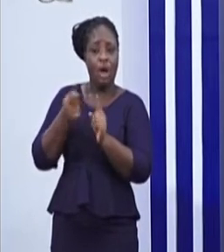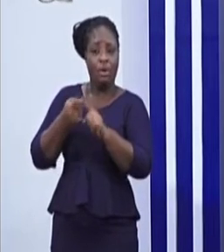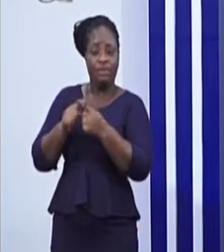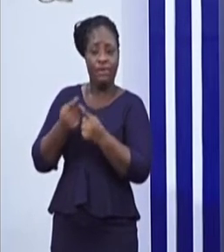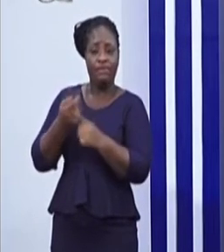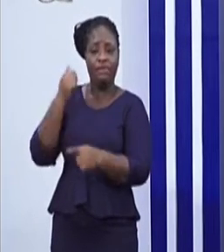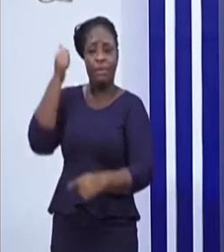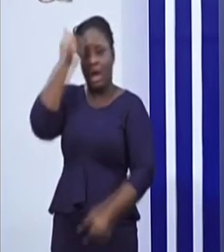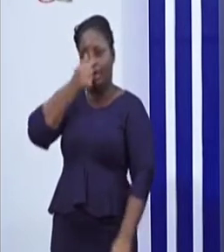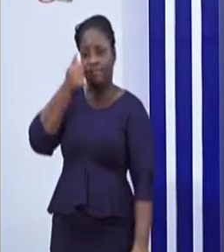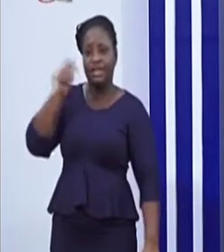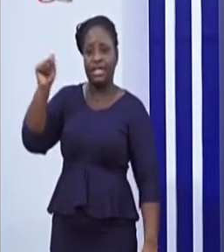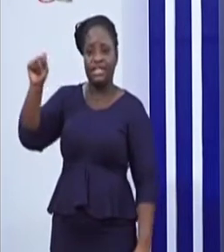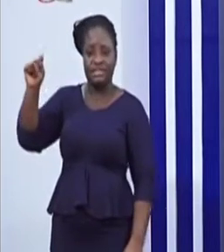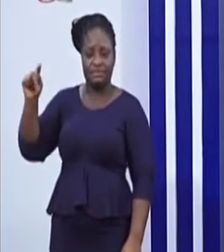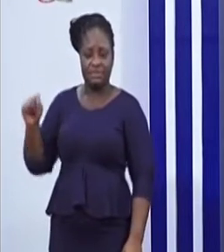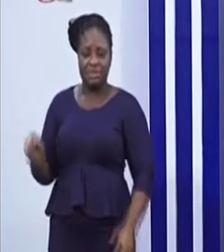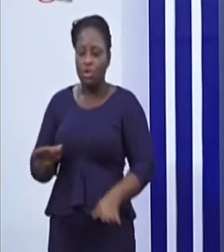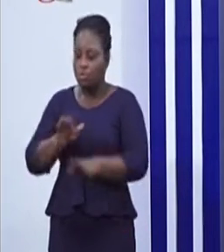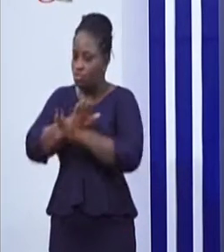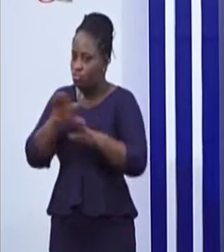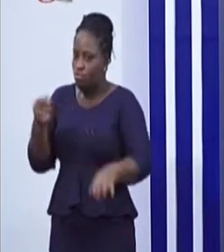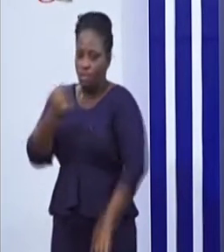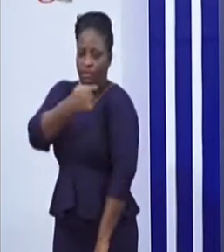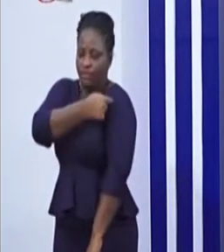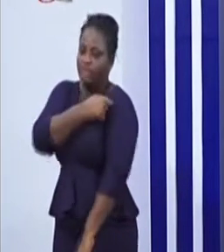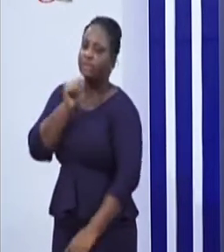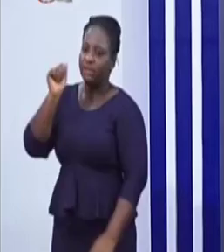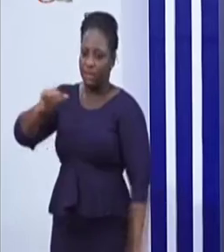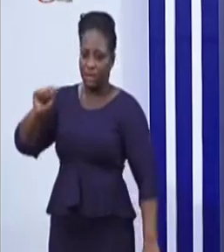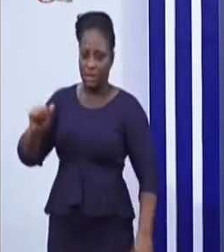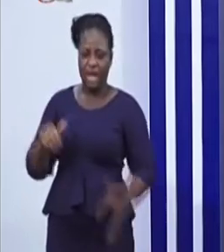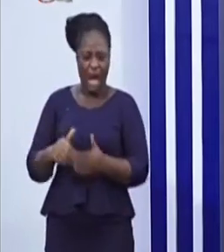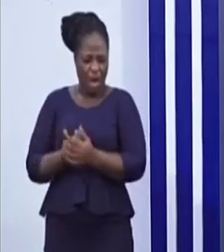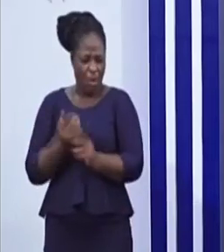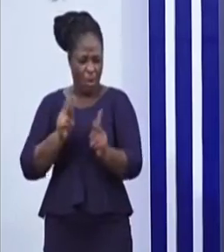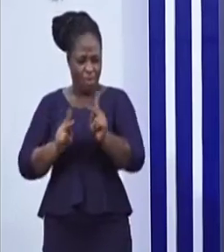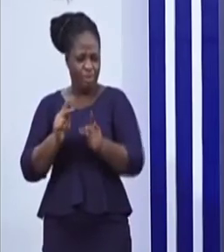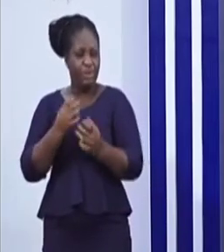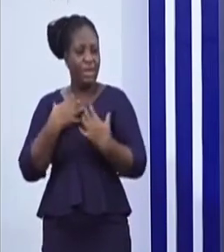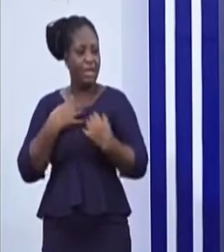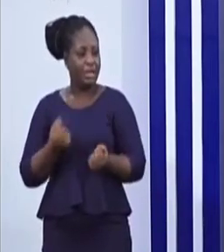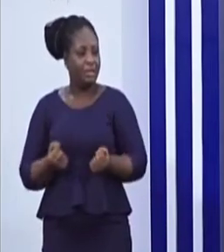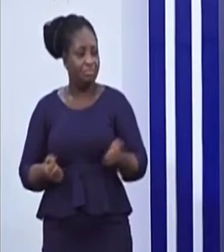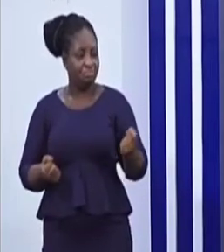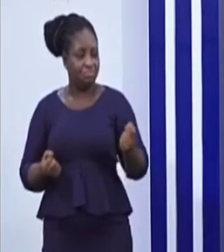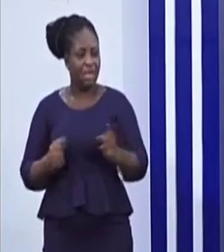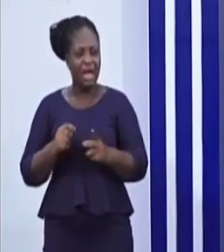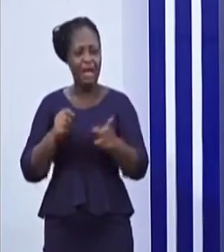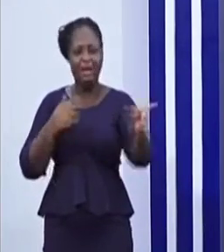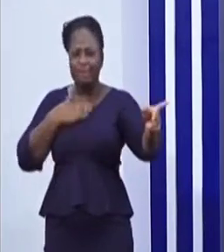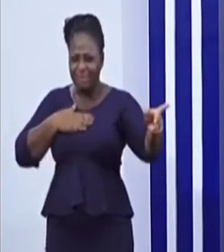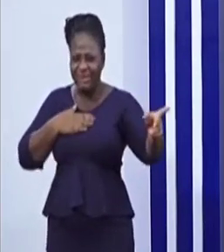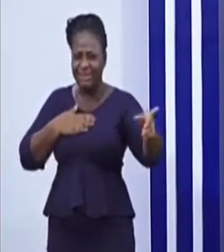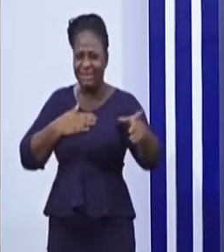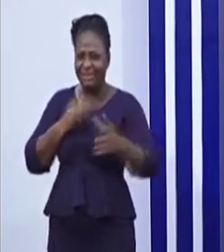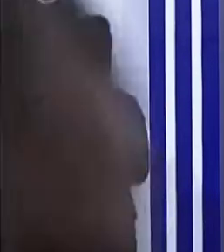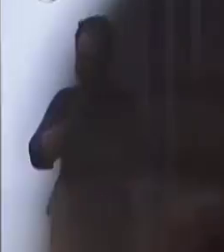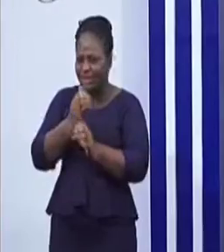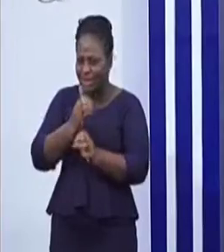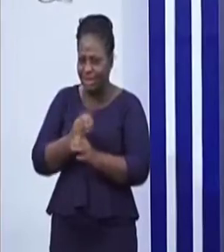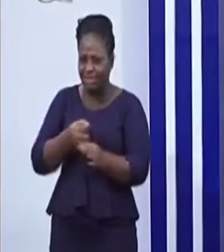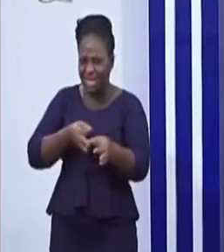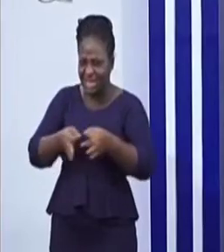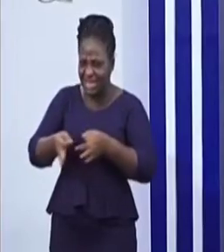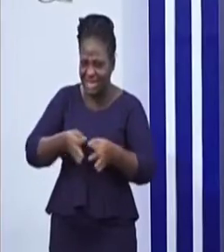TV Africa. There's no vaccine, yes. So how are people getting cured? And I think you have to take your time to explain what is a